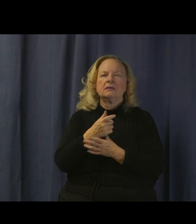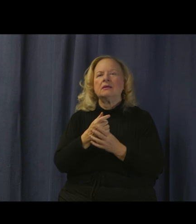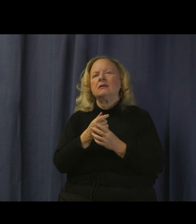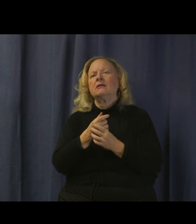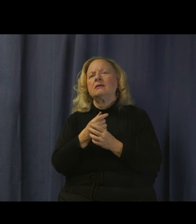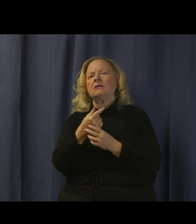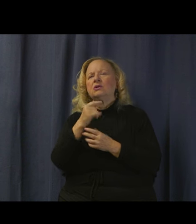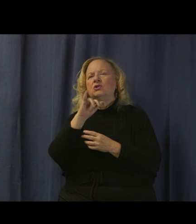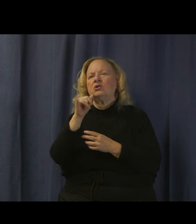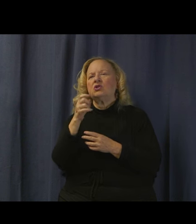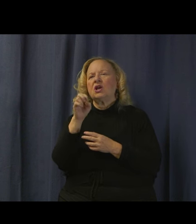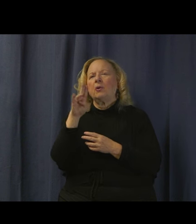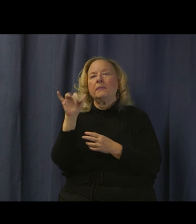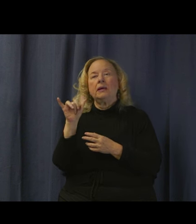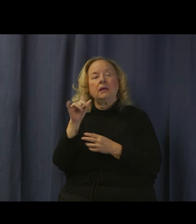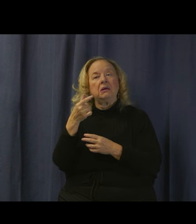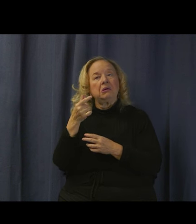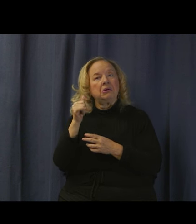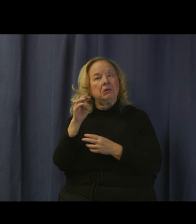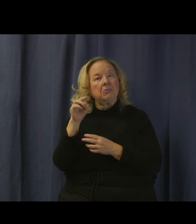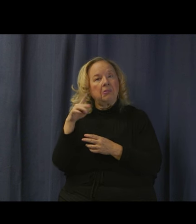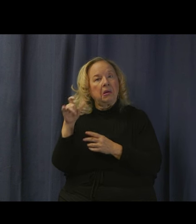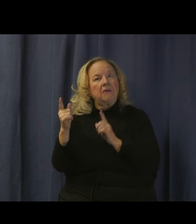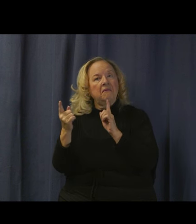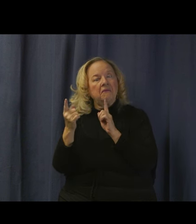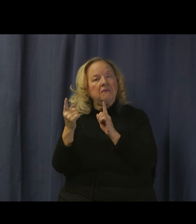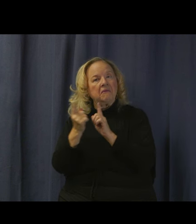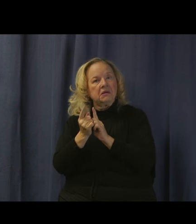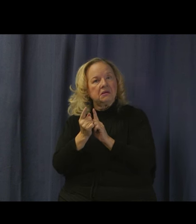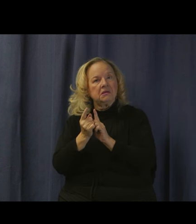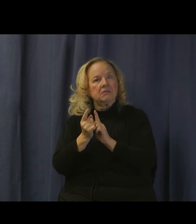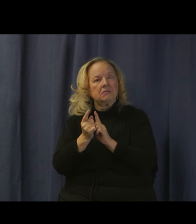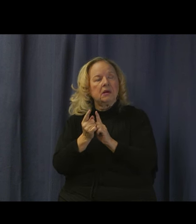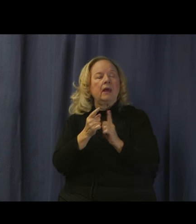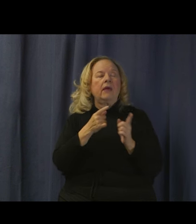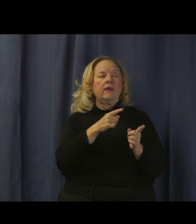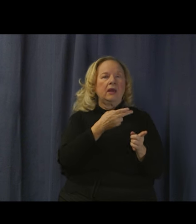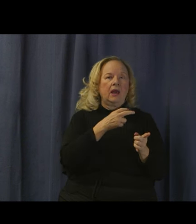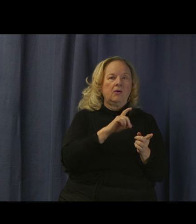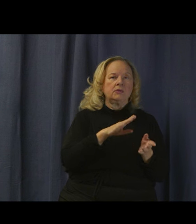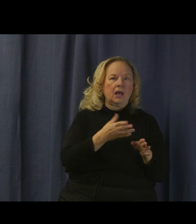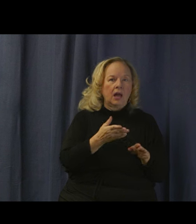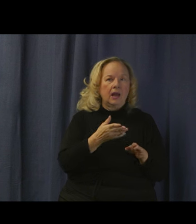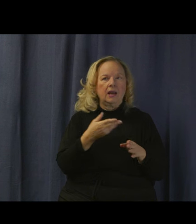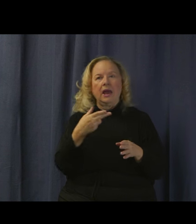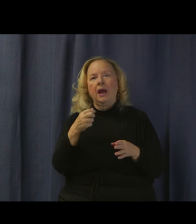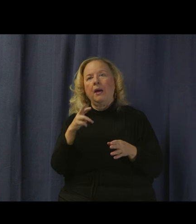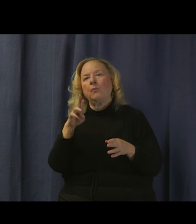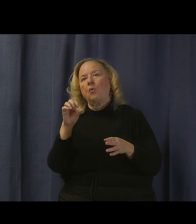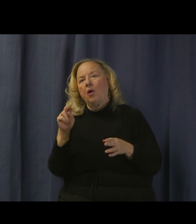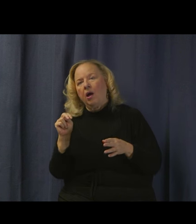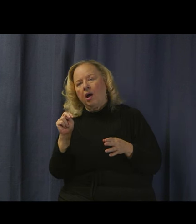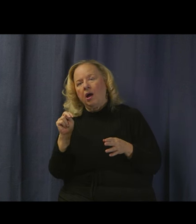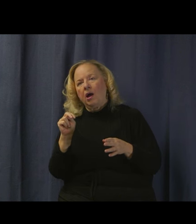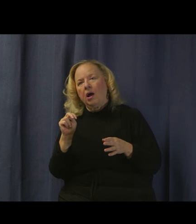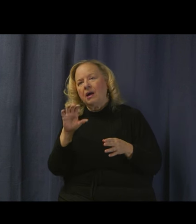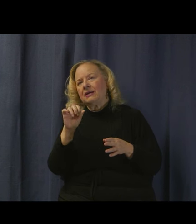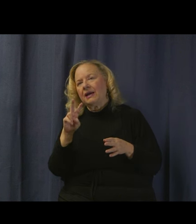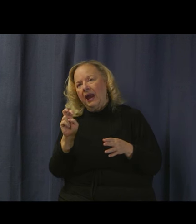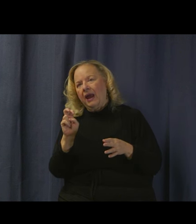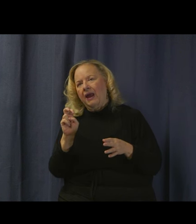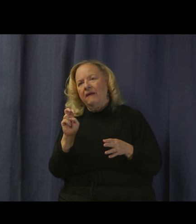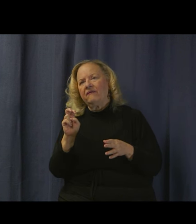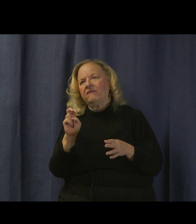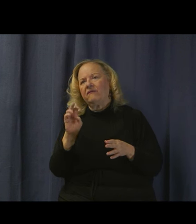the Herodian, where Herod dies. But then we're going to Hebron, the Cave of Machpelah, and then off we